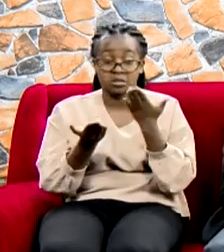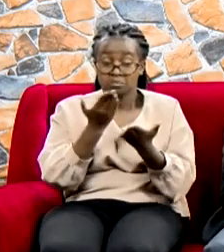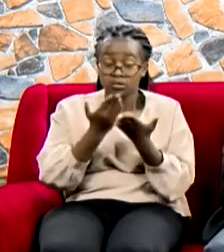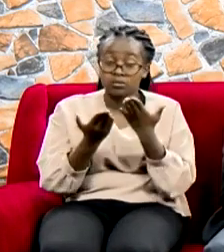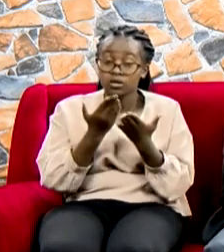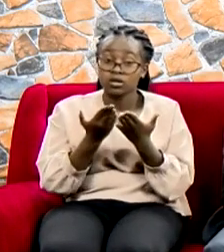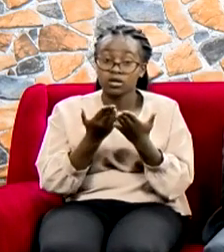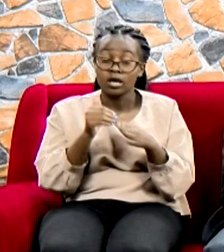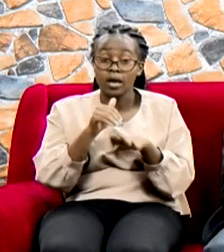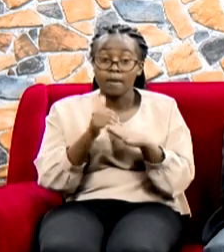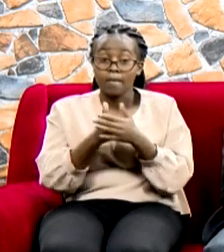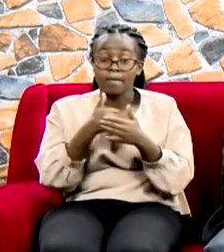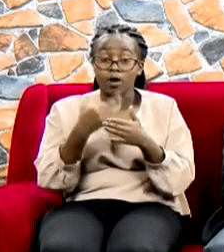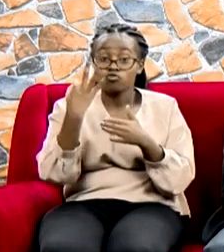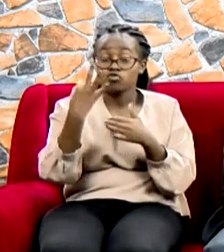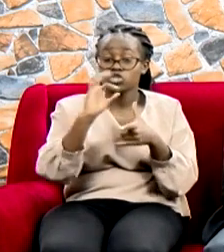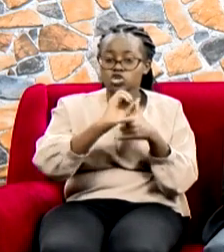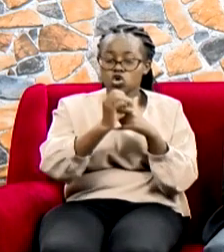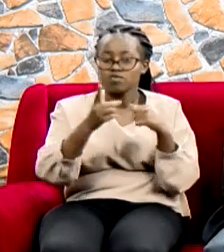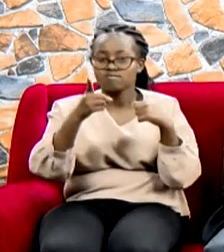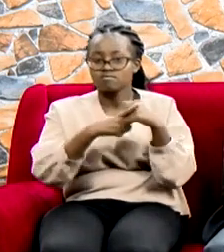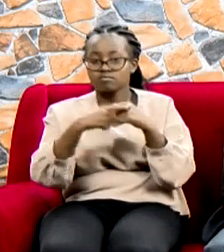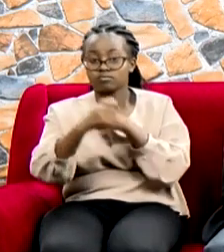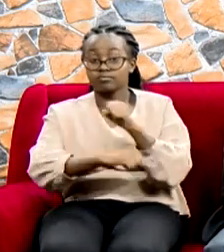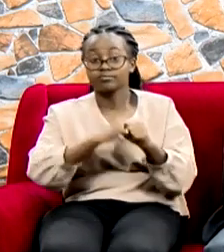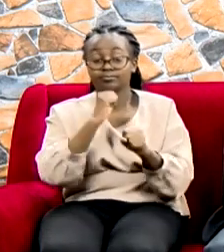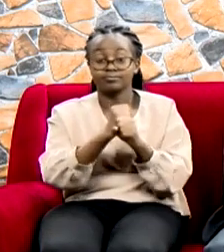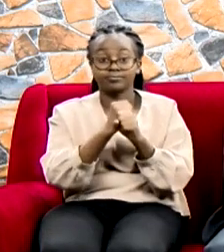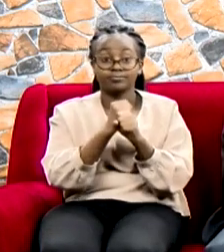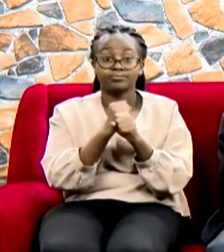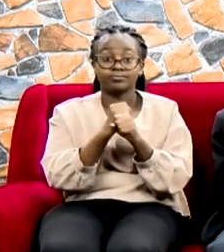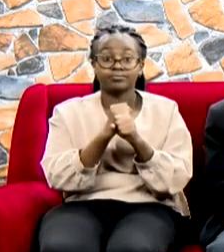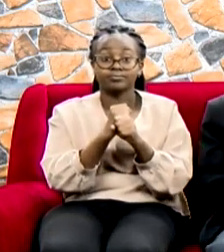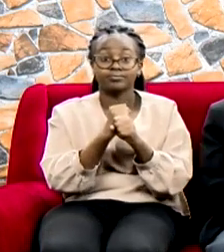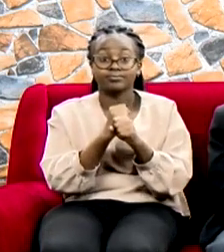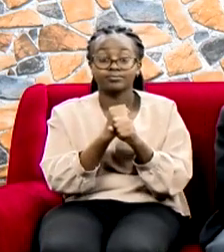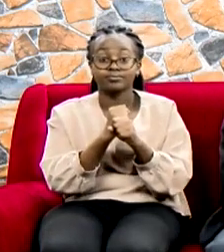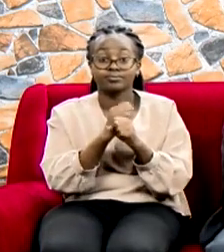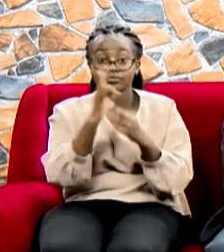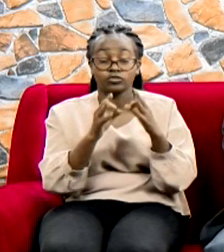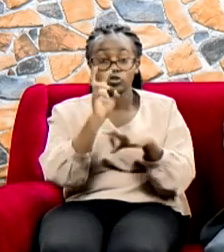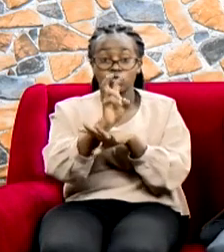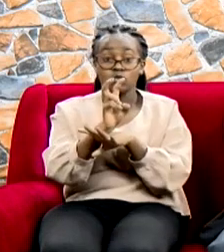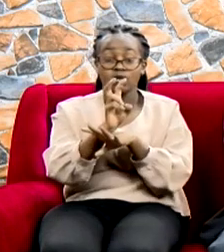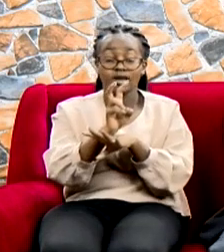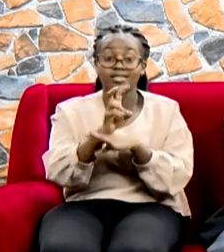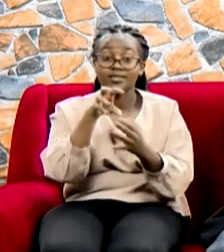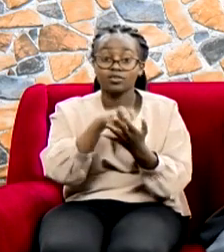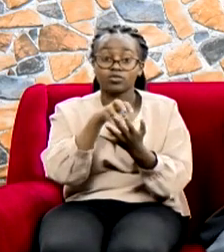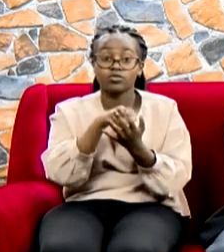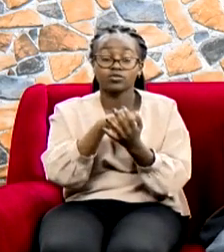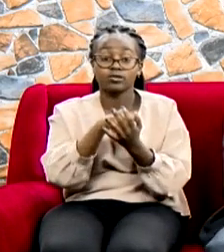Probably before 3 or before 6 years. So that if we look at the ideal